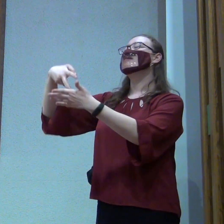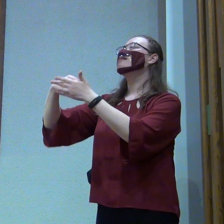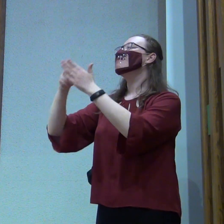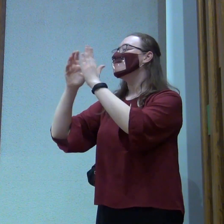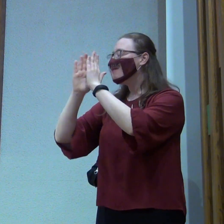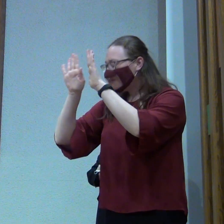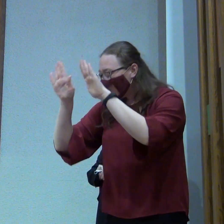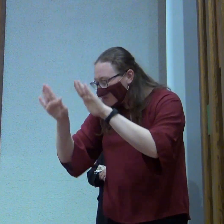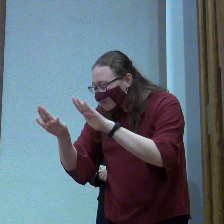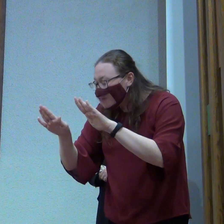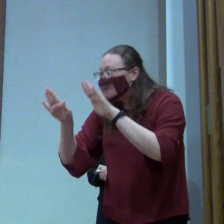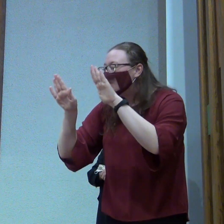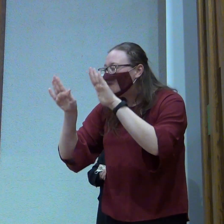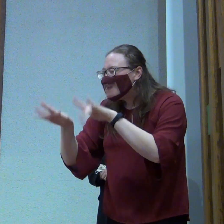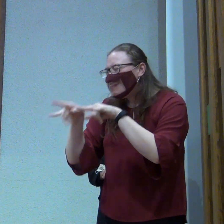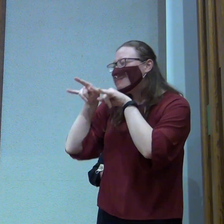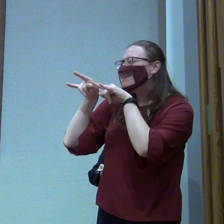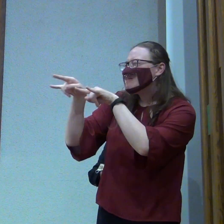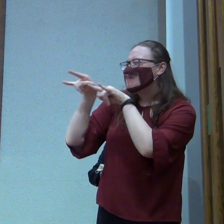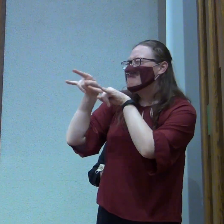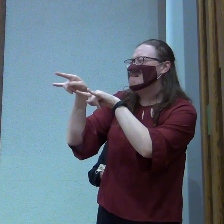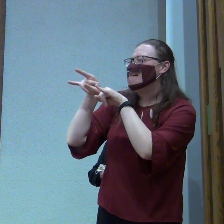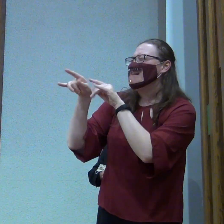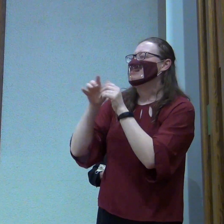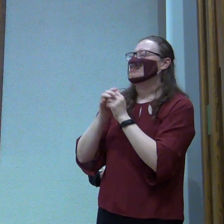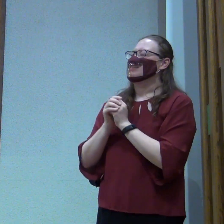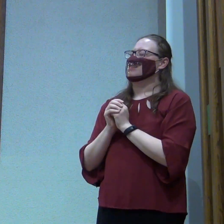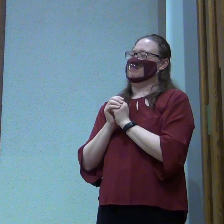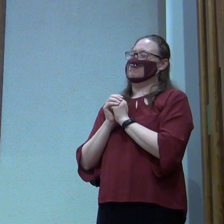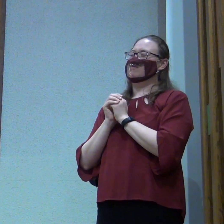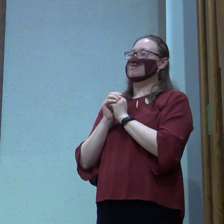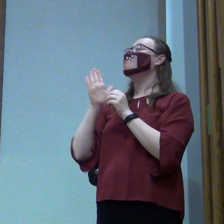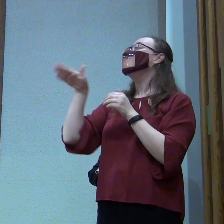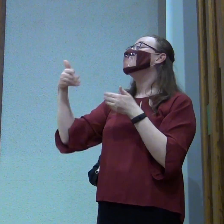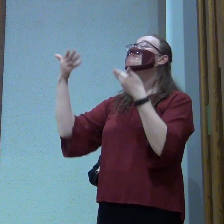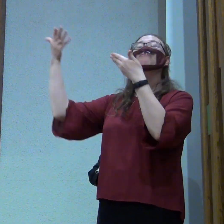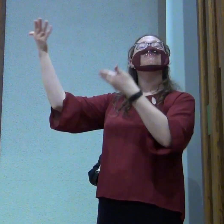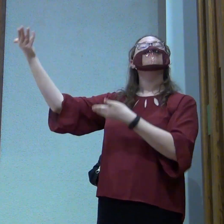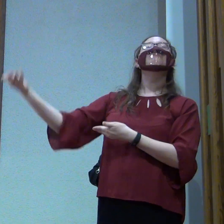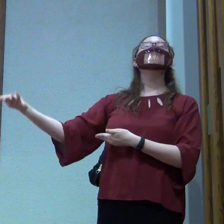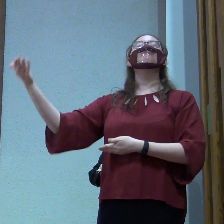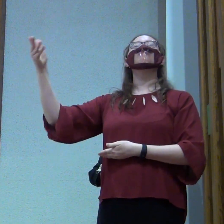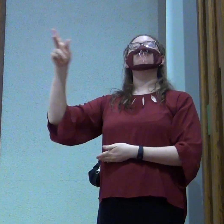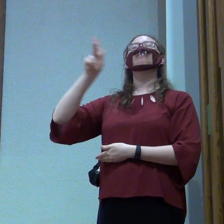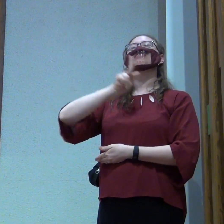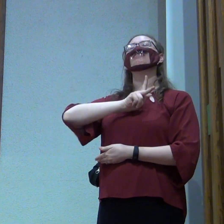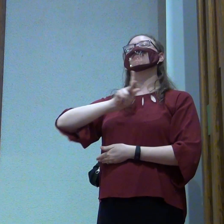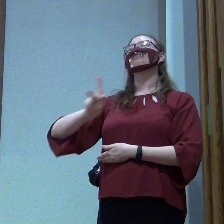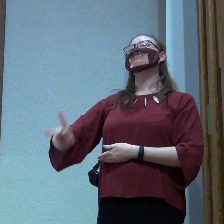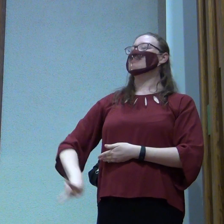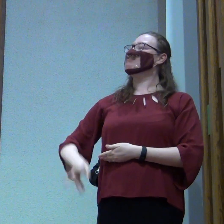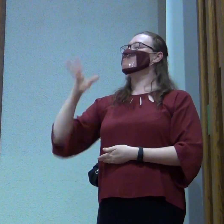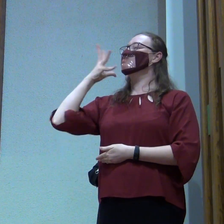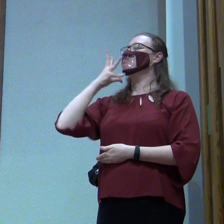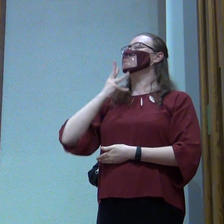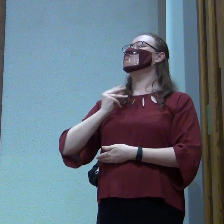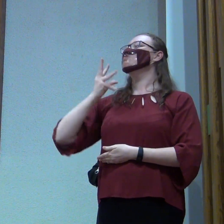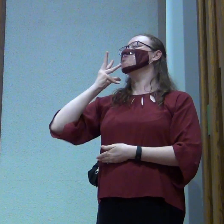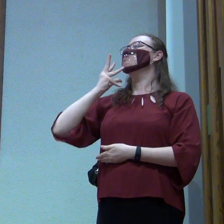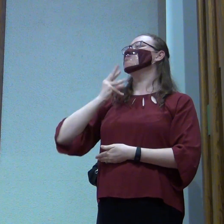him and mocked him. "Hail, the King of the Jews," they said.